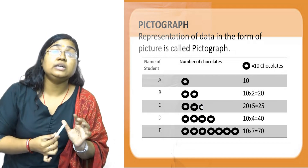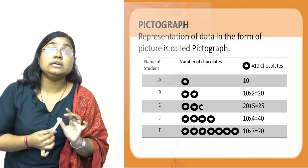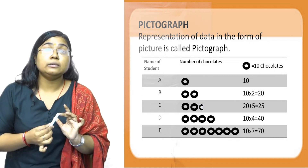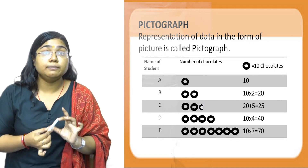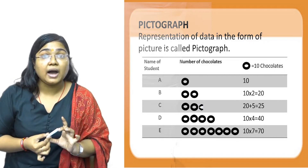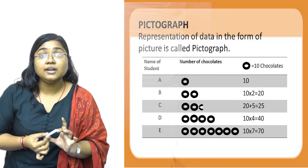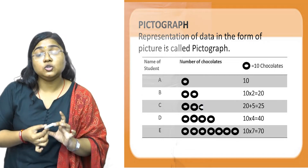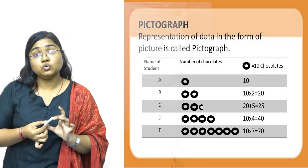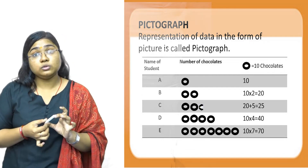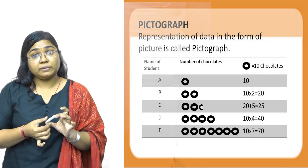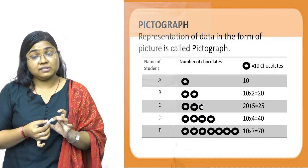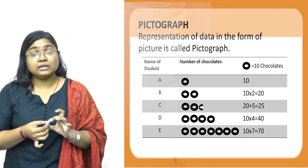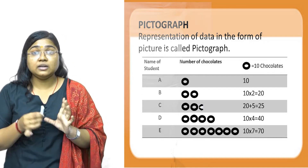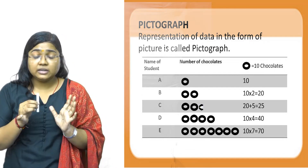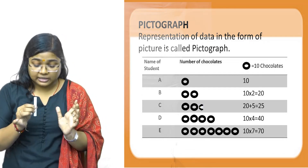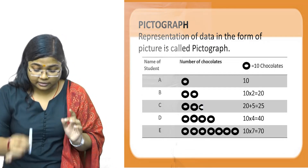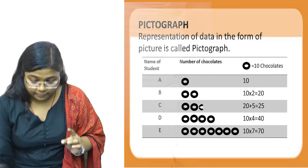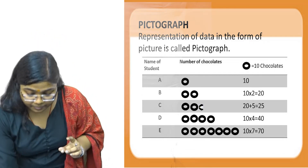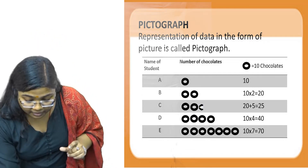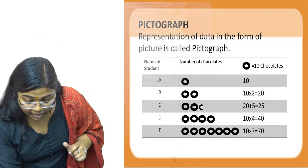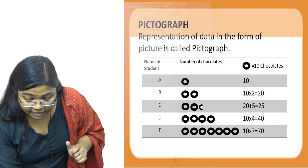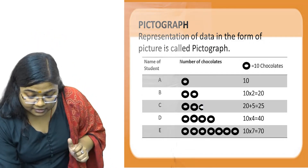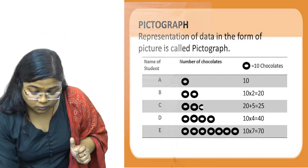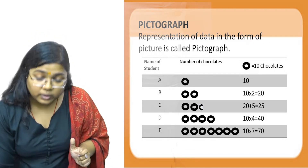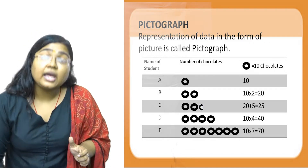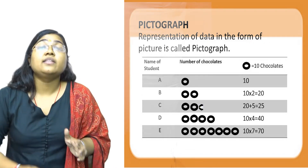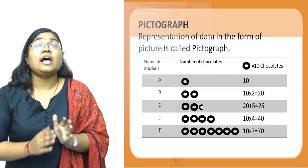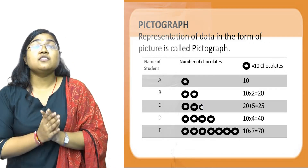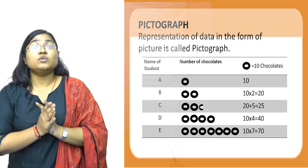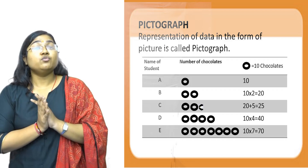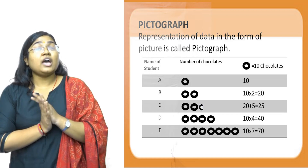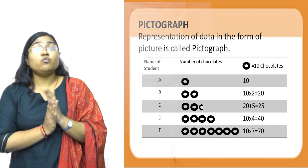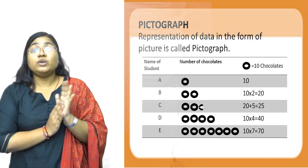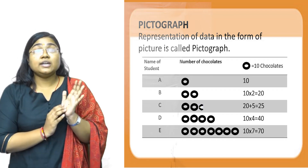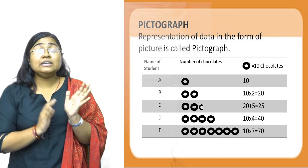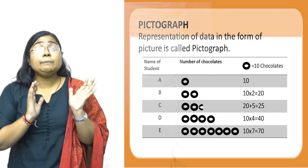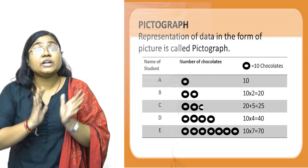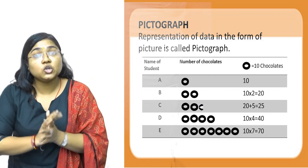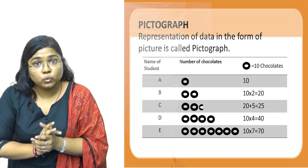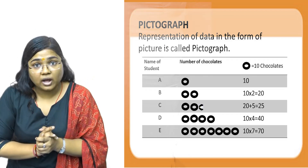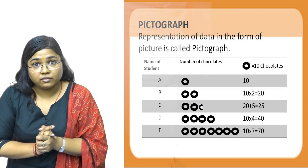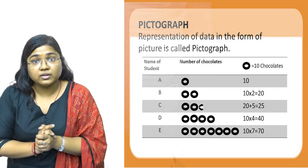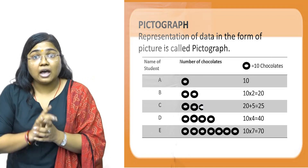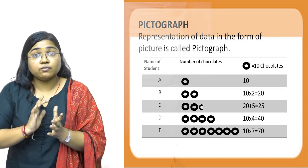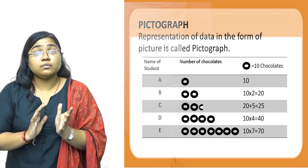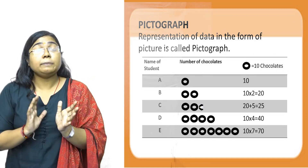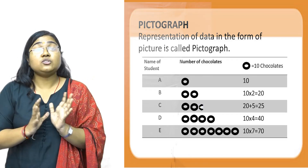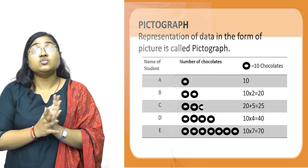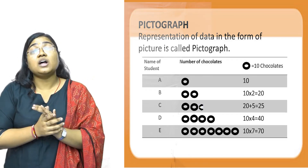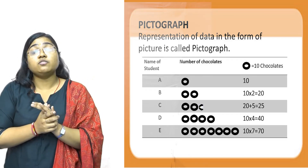this vertical bar to represent the data. Another one and the last one, we have done a pictograph.